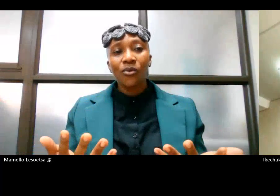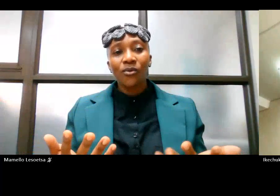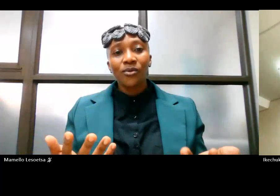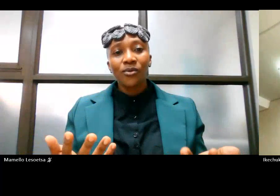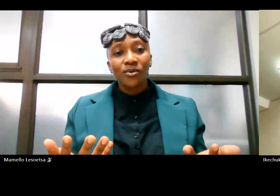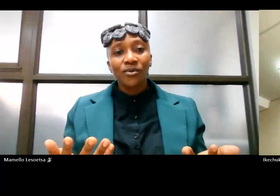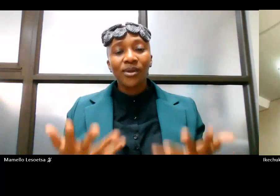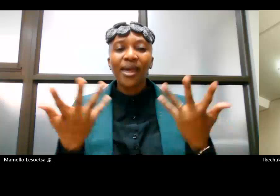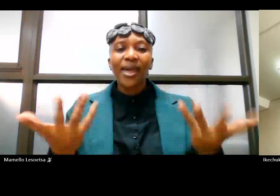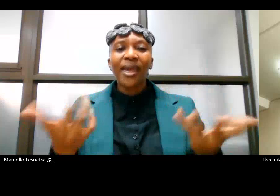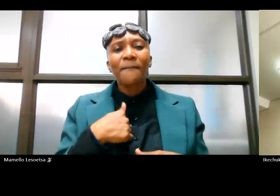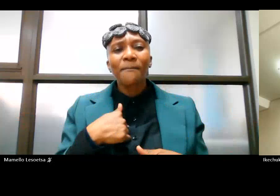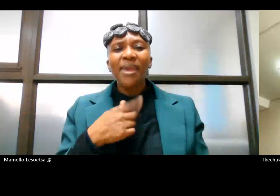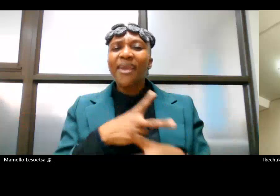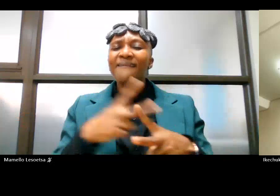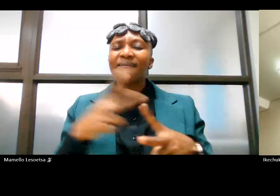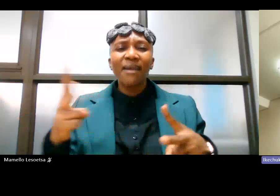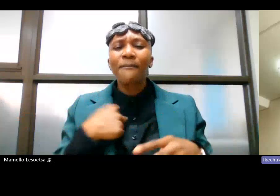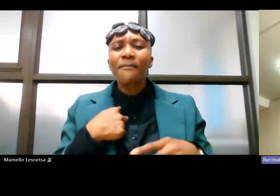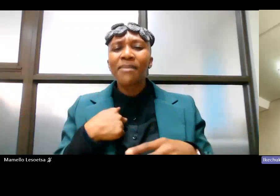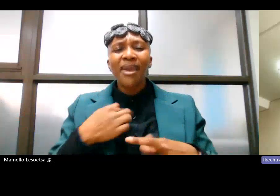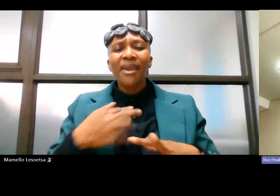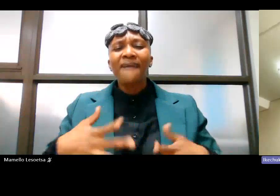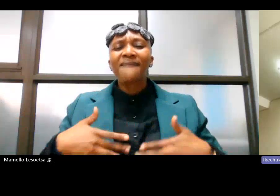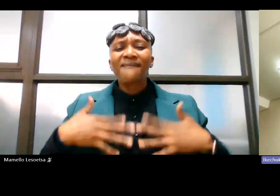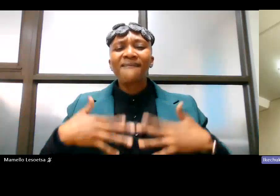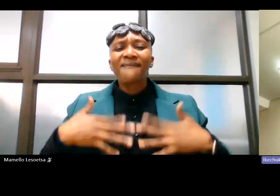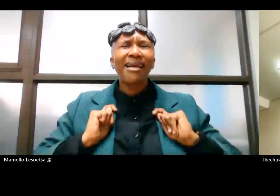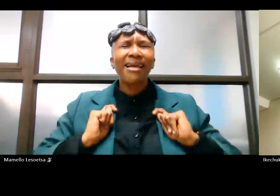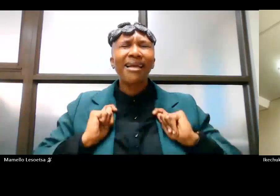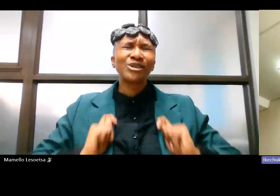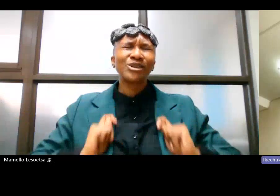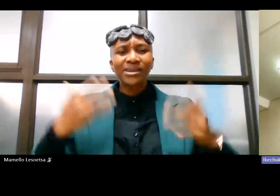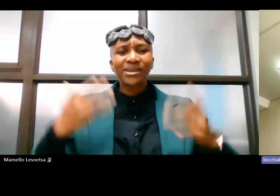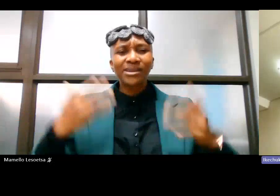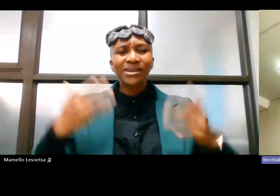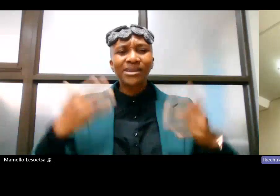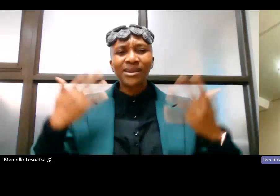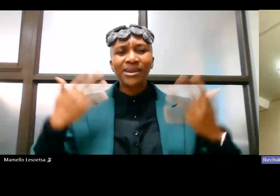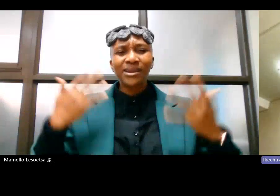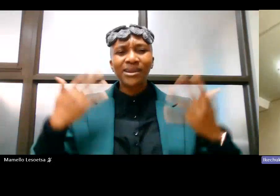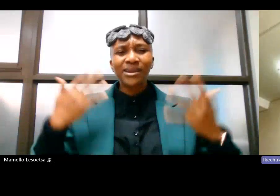I feel very exhausted. I feel like I've been running a marathon.